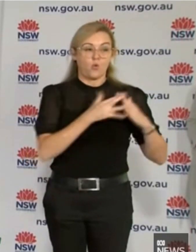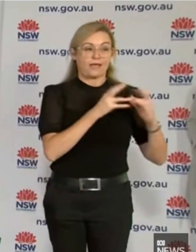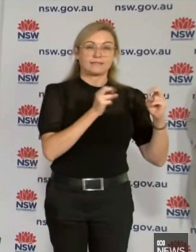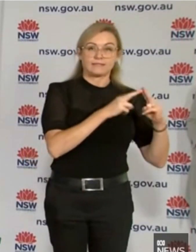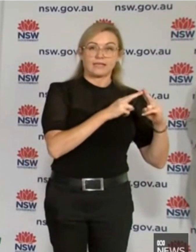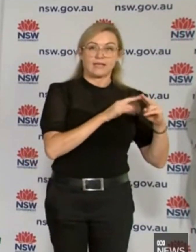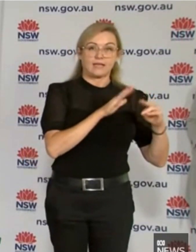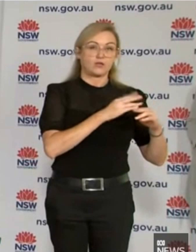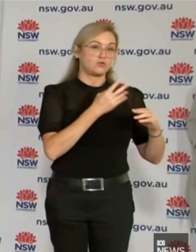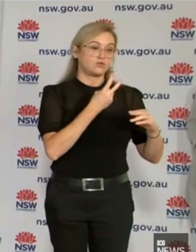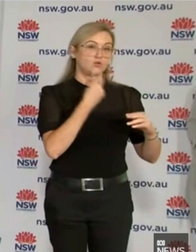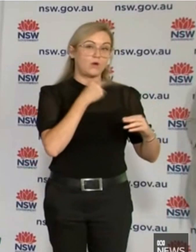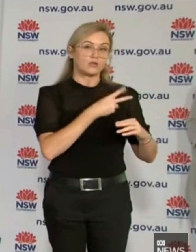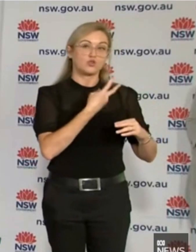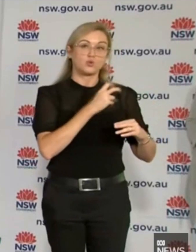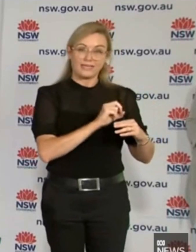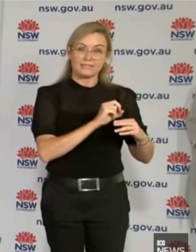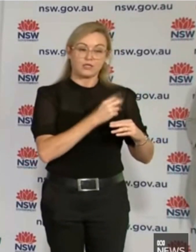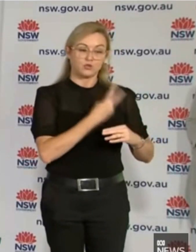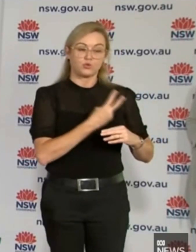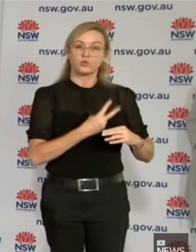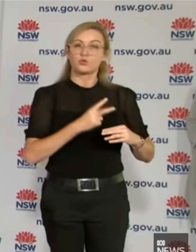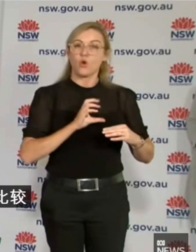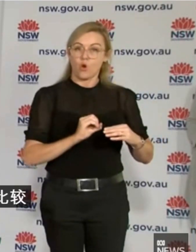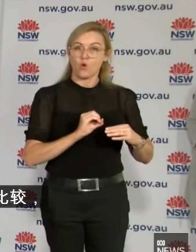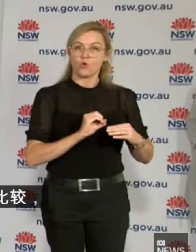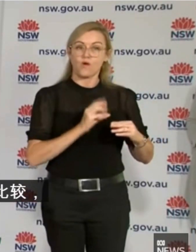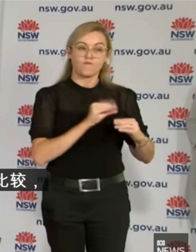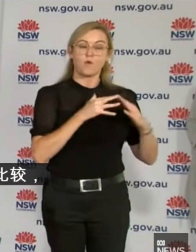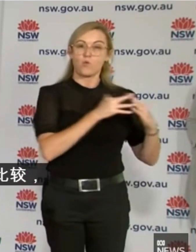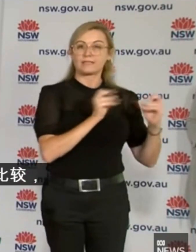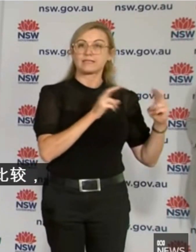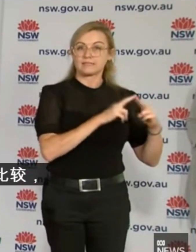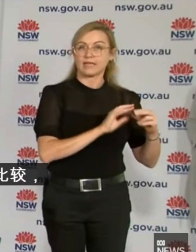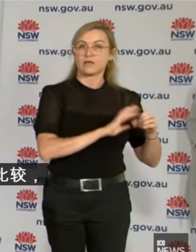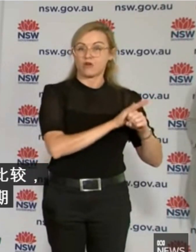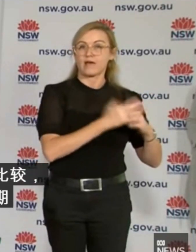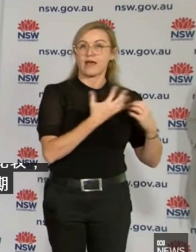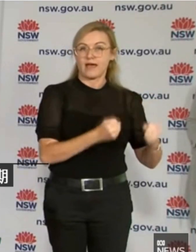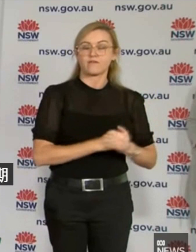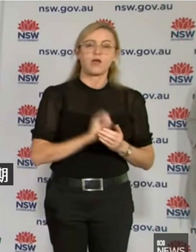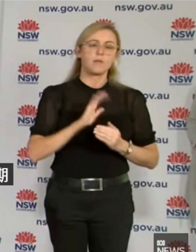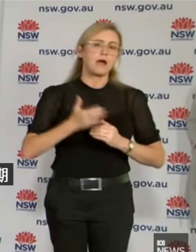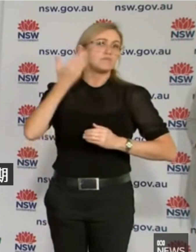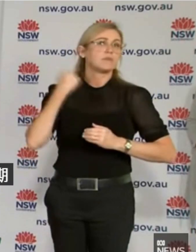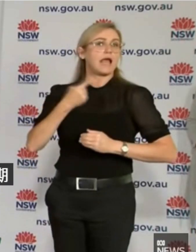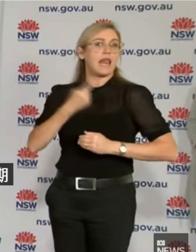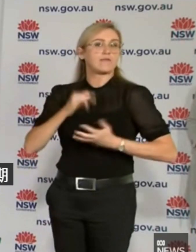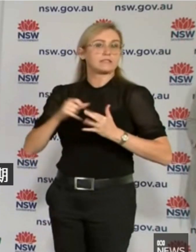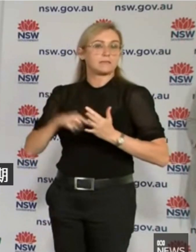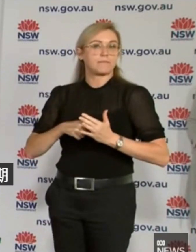were 220. I compare that back to 2 weeks. I picked the 11th of September as a date, and what I found was that there